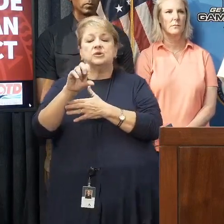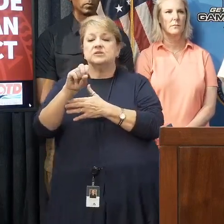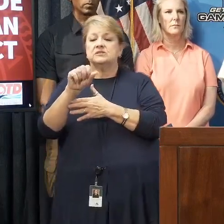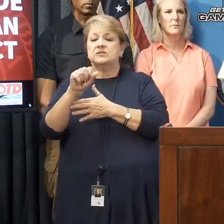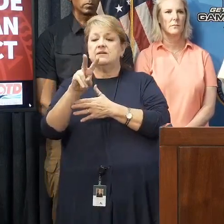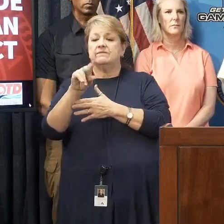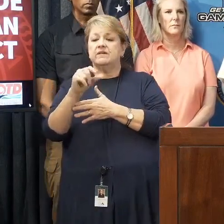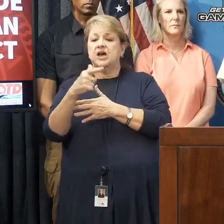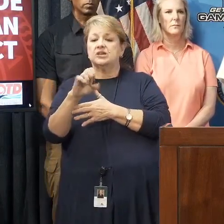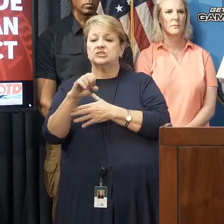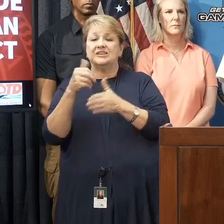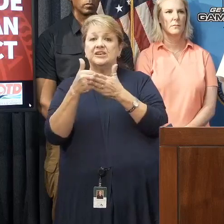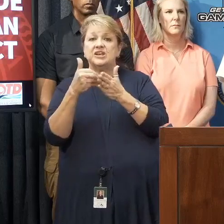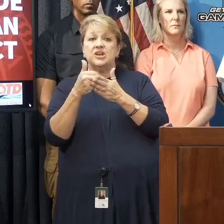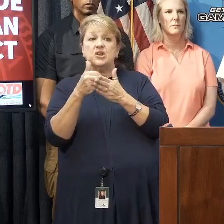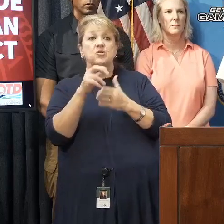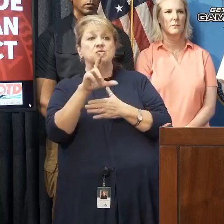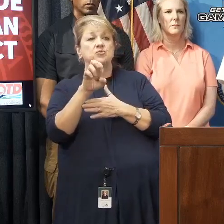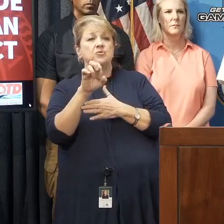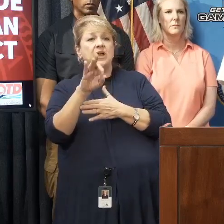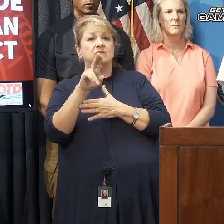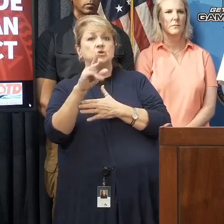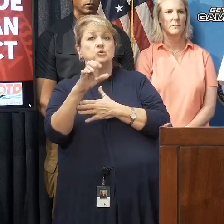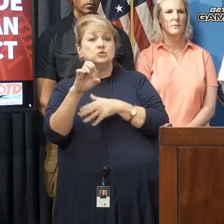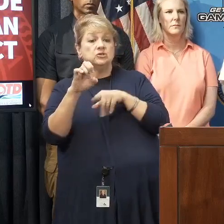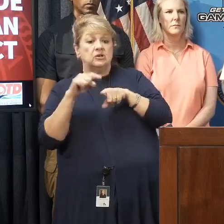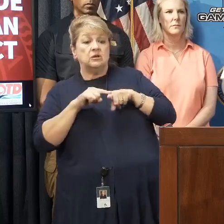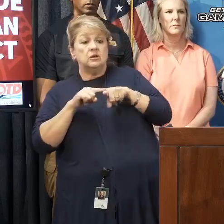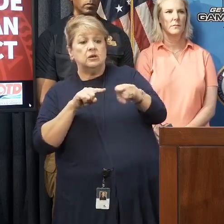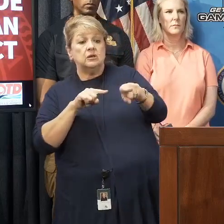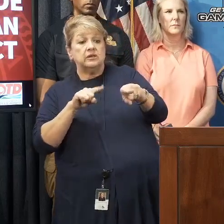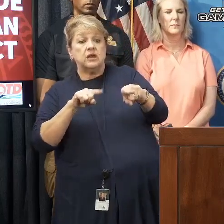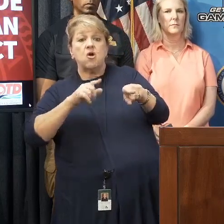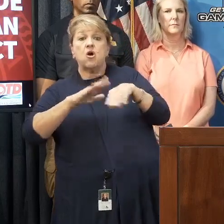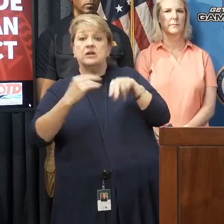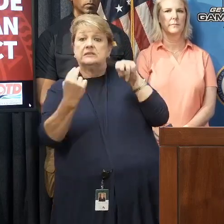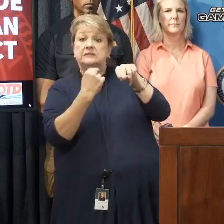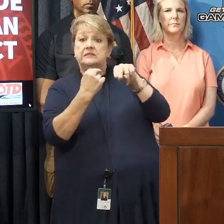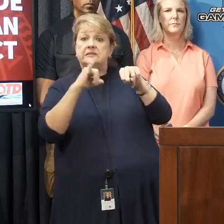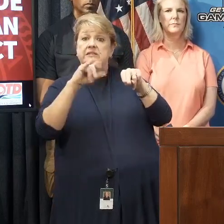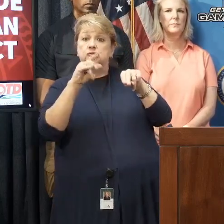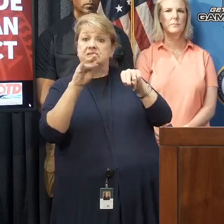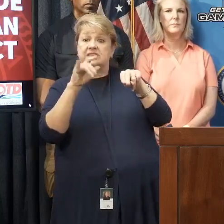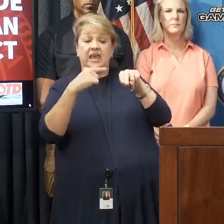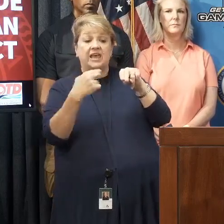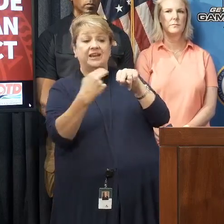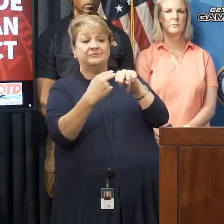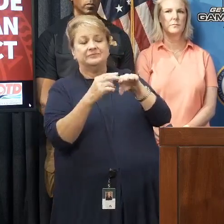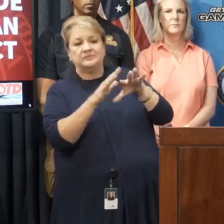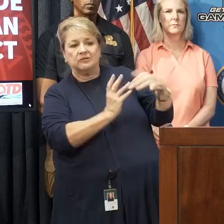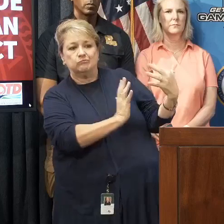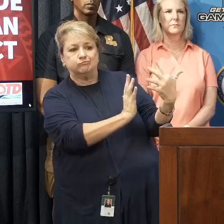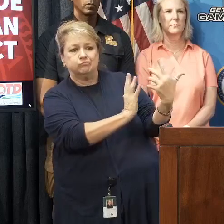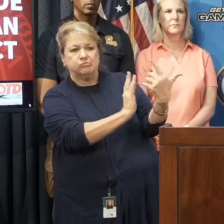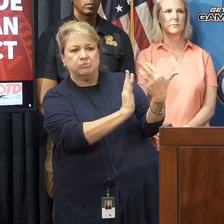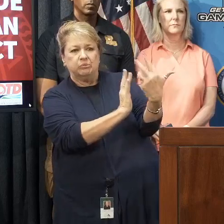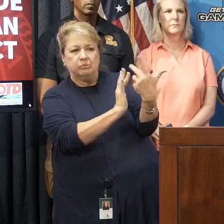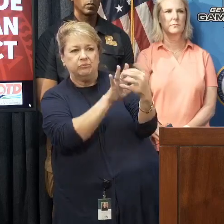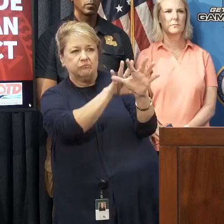New Orleans caused visibility issues along the interstate. And just this morning, we issued a closure on